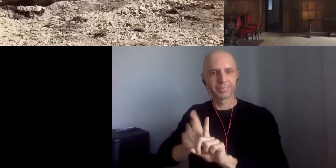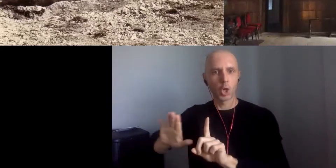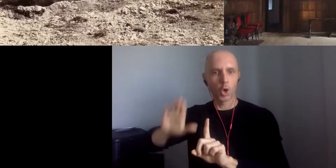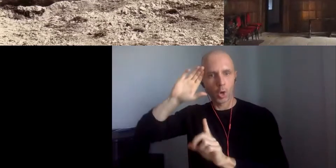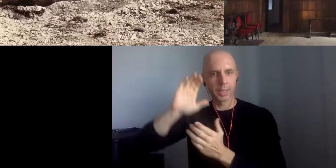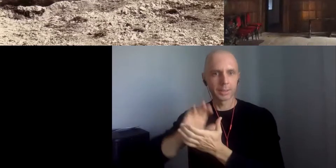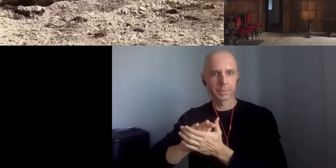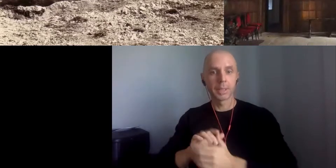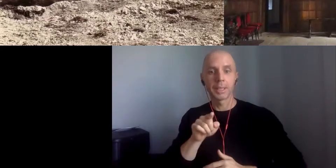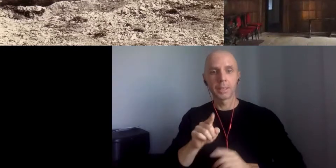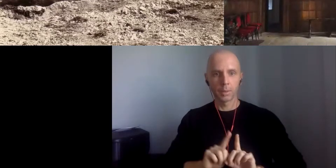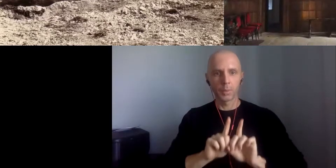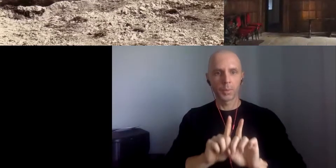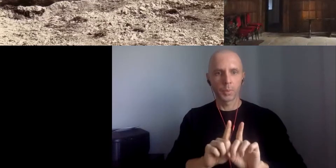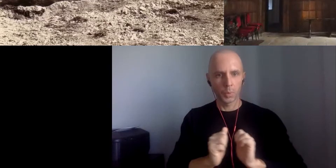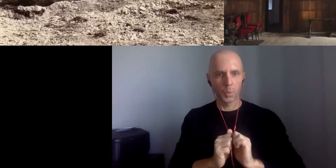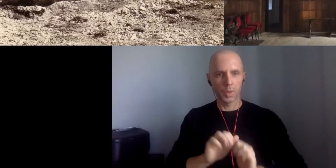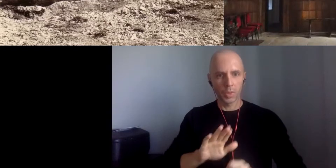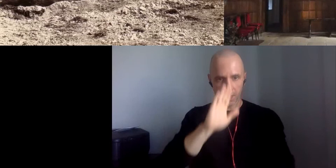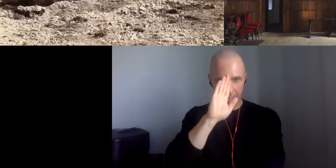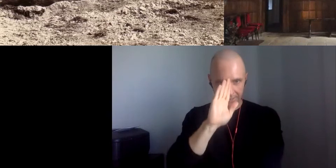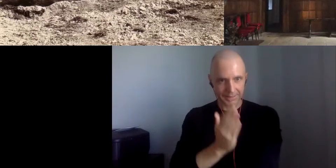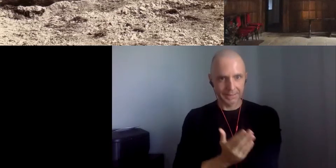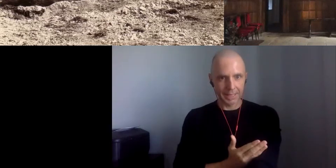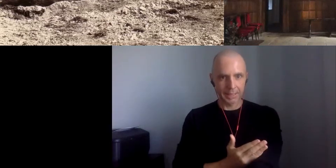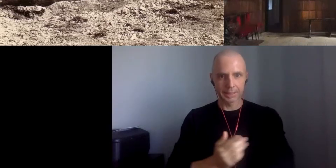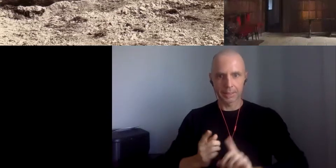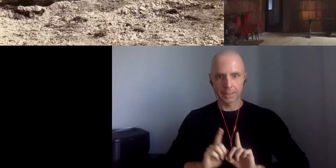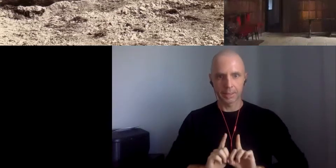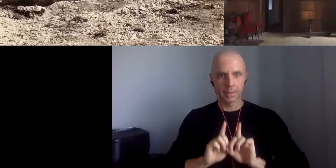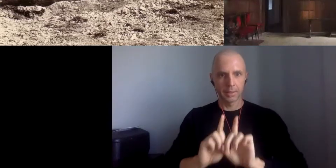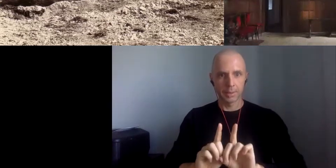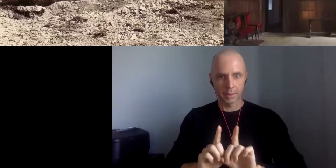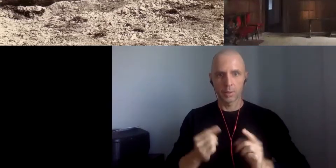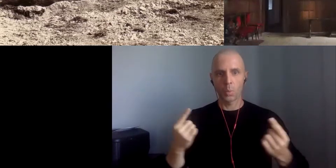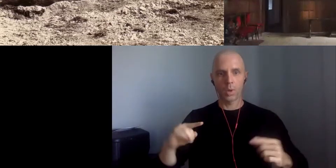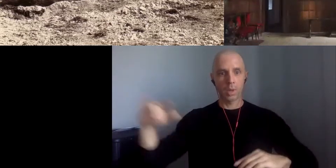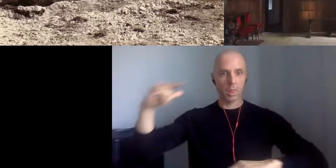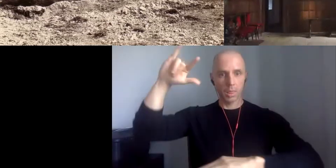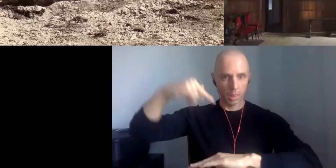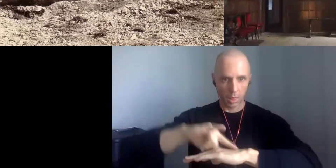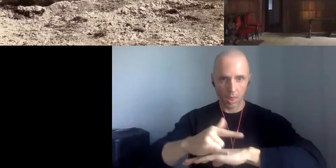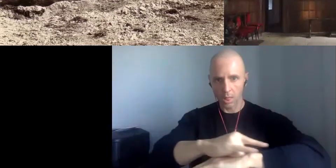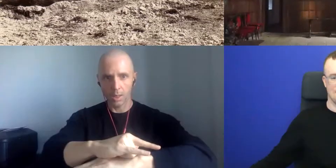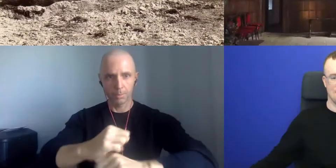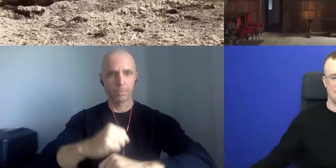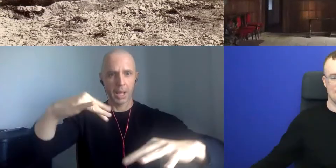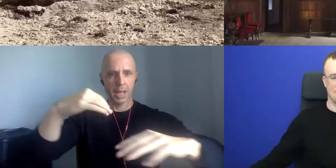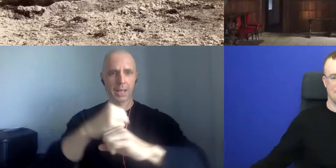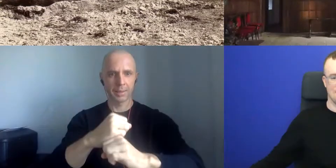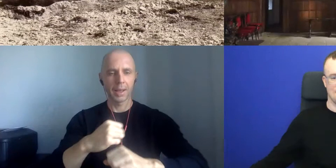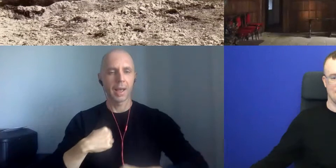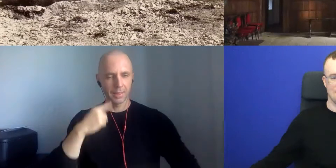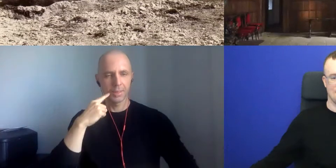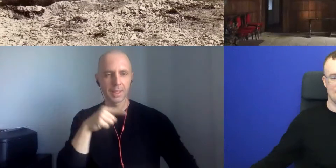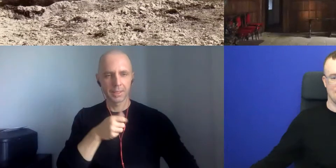And I think what's going on there is she's probably trying to make light of this. It would have been a tremendous explosion, really frightening, trying to sort of make it a game for her son or something like